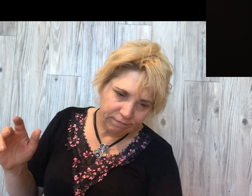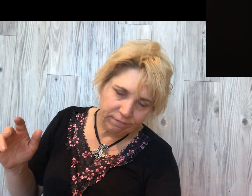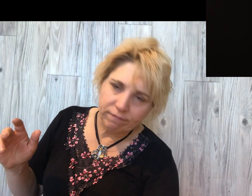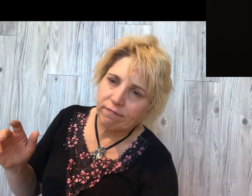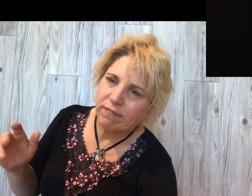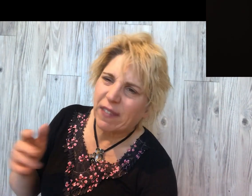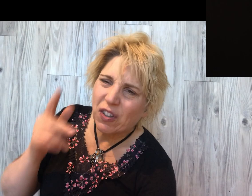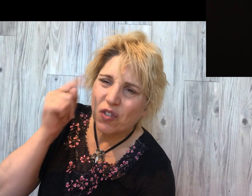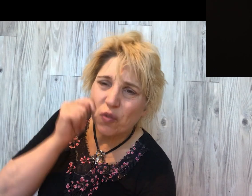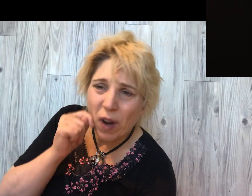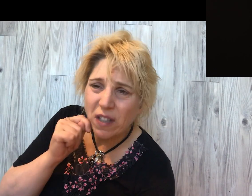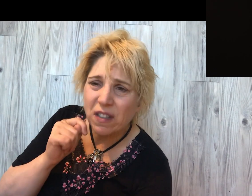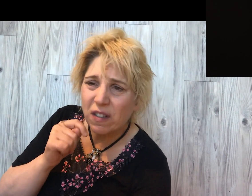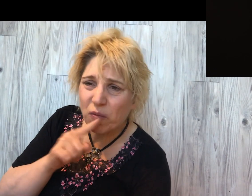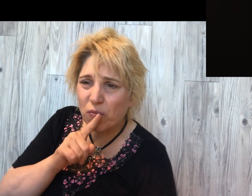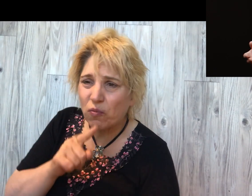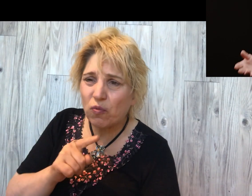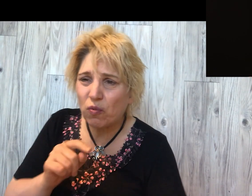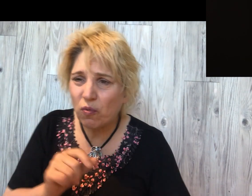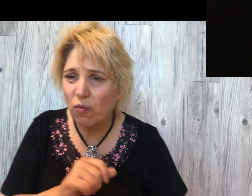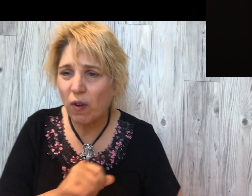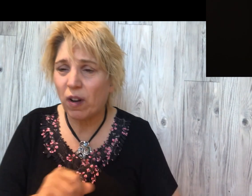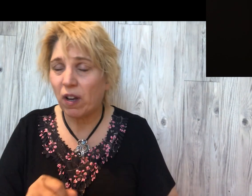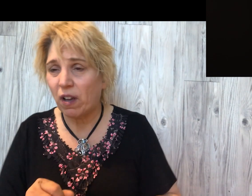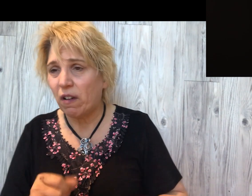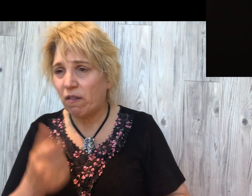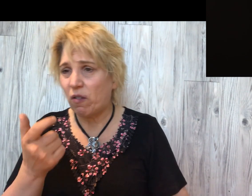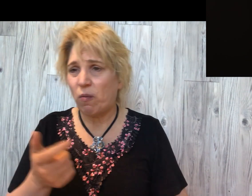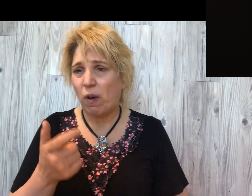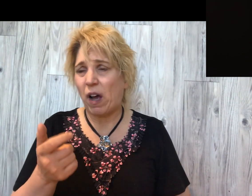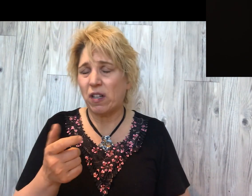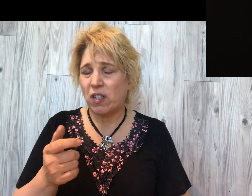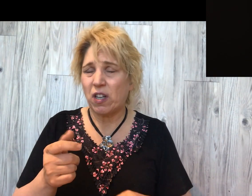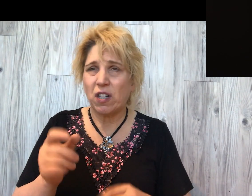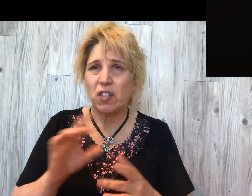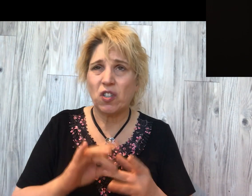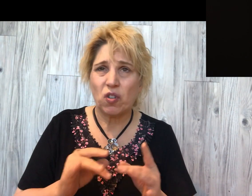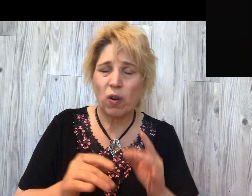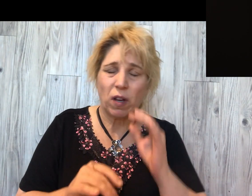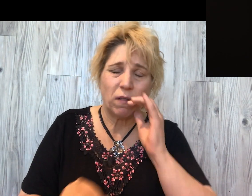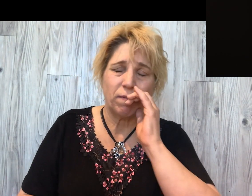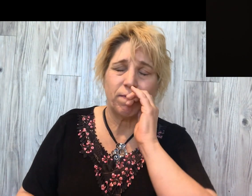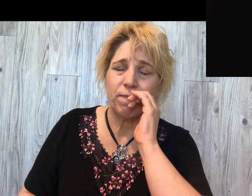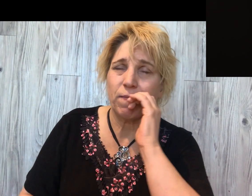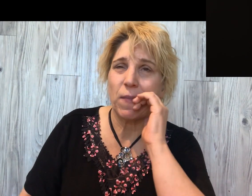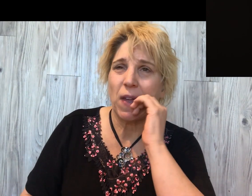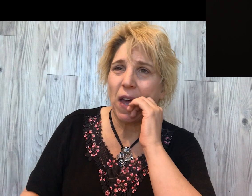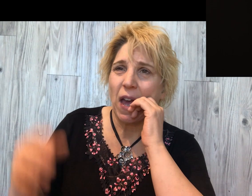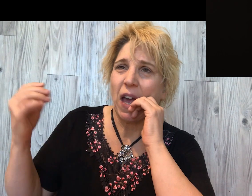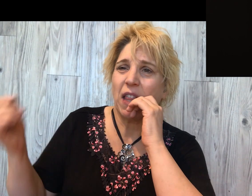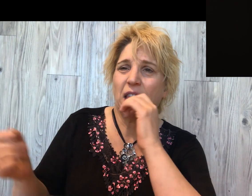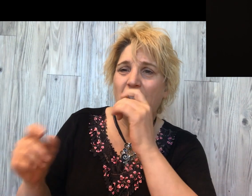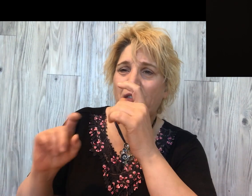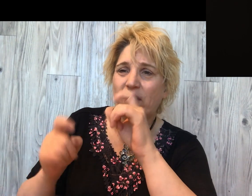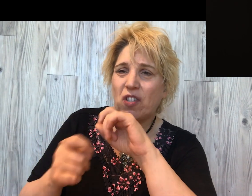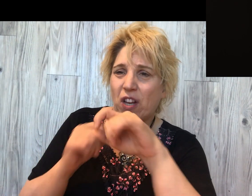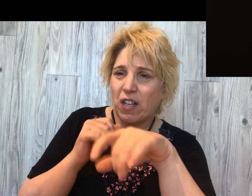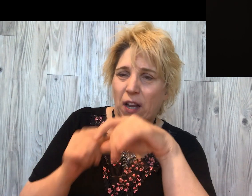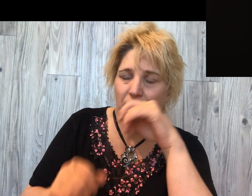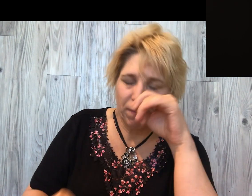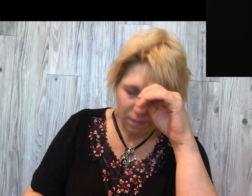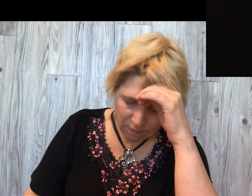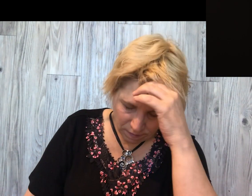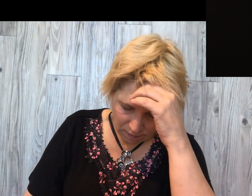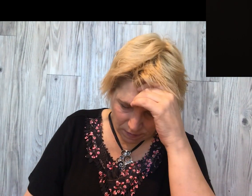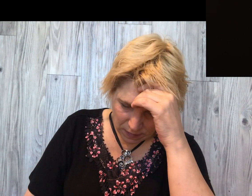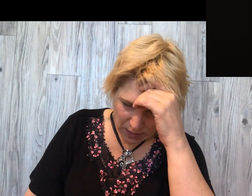would be a tragedy if you watched this message and listened to this story and walked away unchanged. It